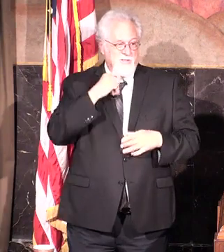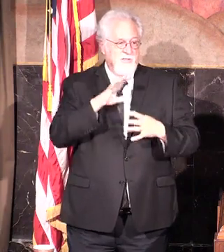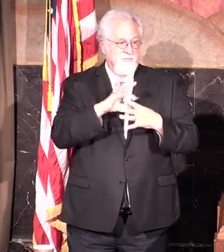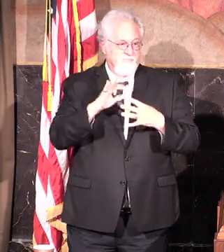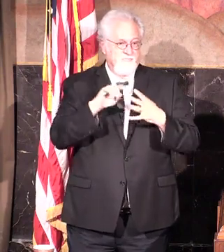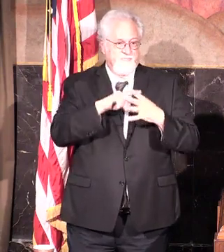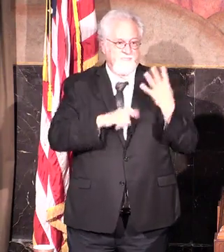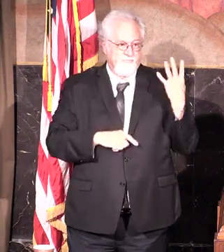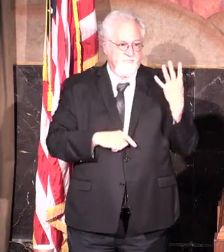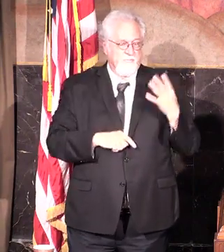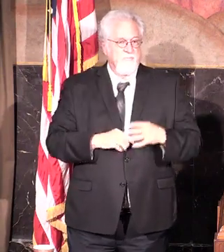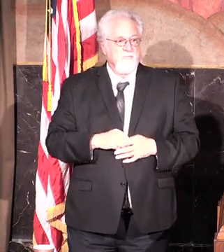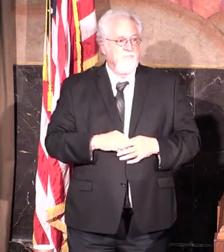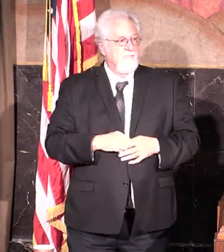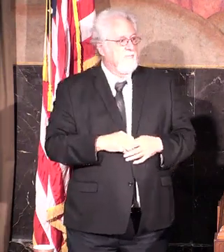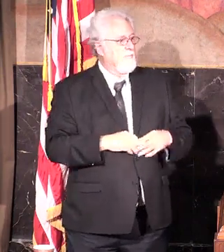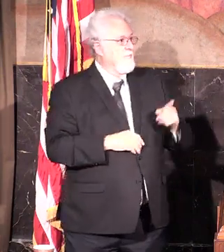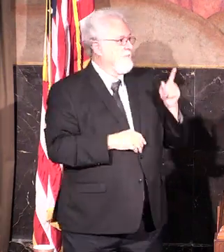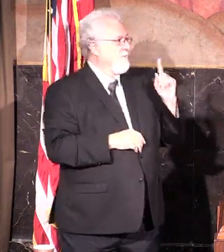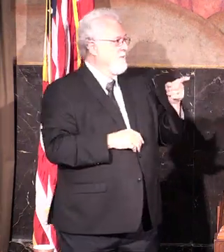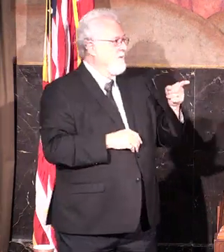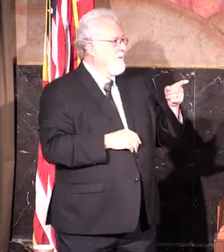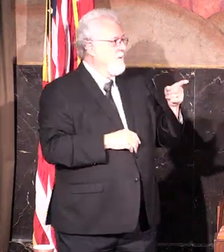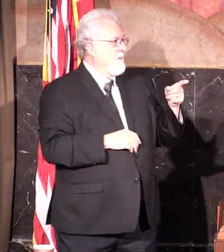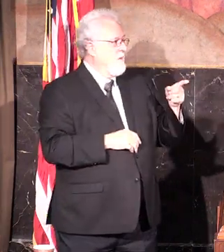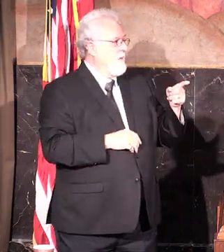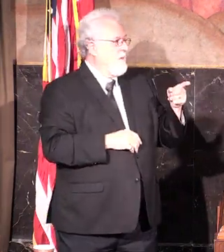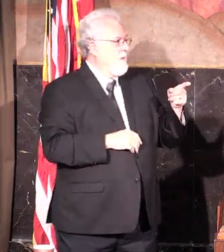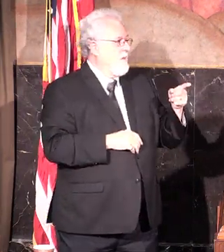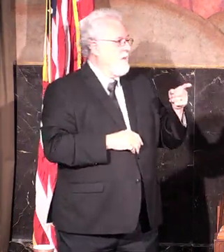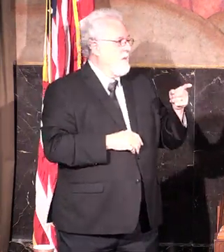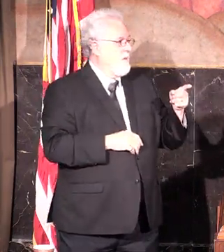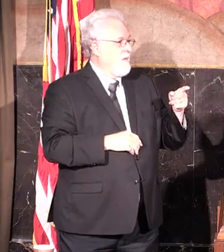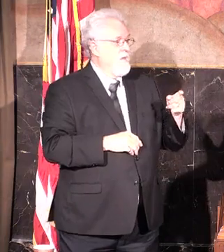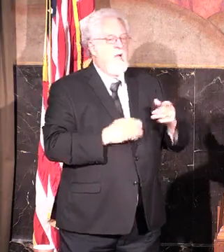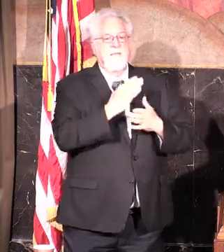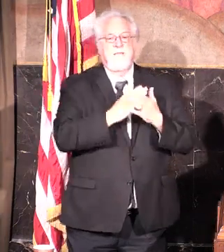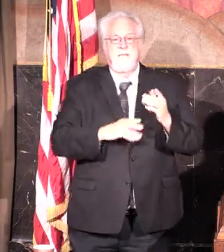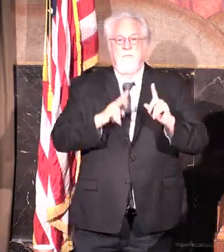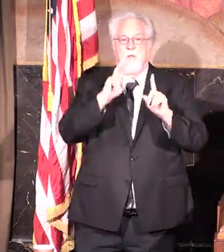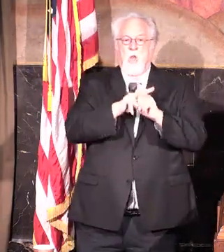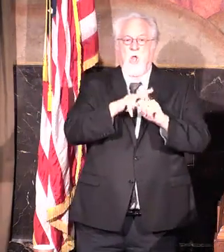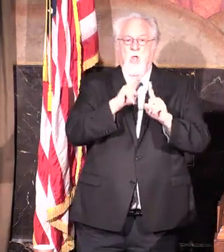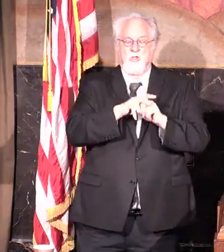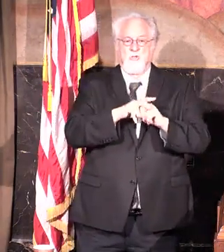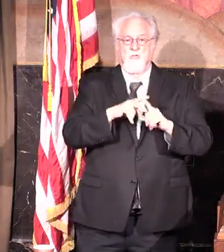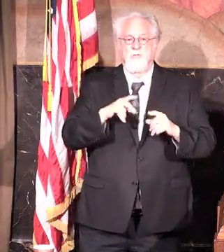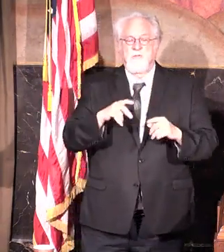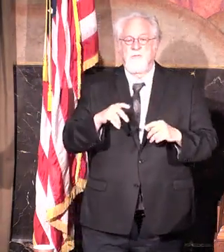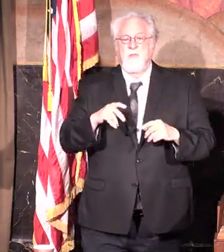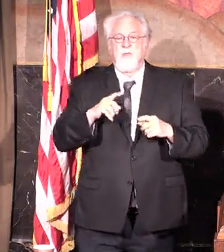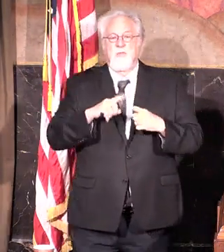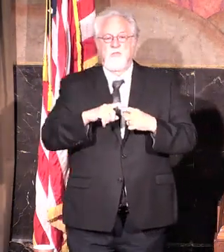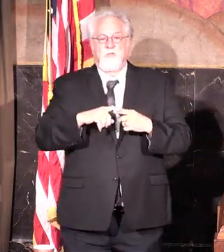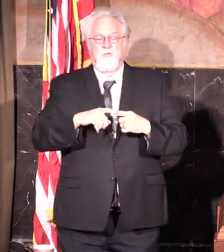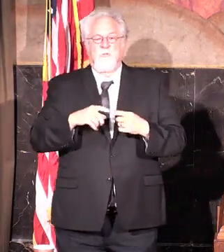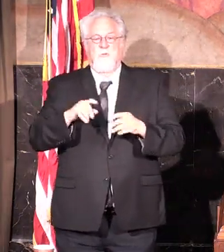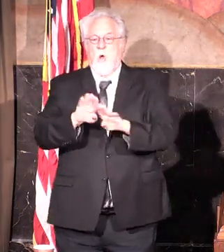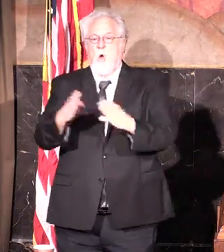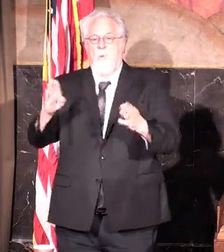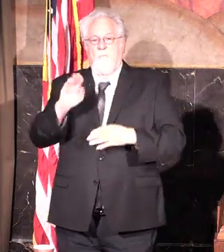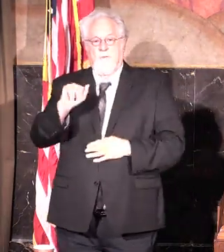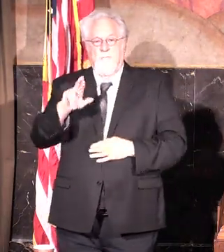about. Yes, sir. So in the lawsuits that have been filed to try to turn over the bar closures, one of the